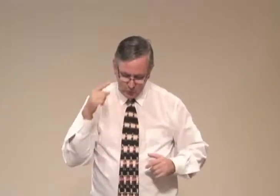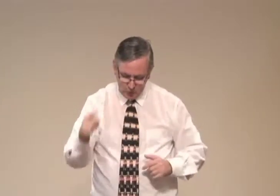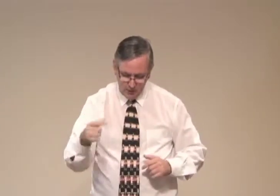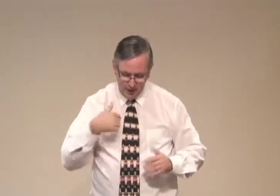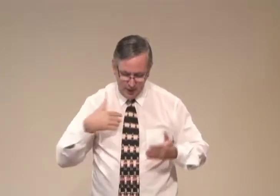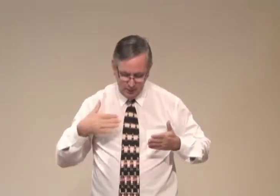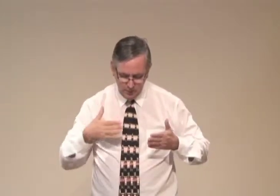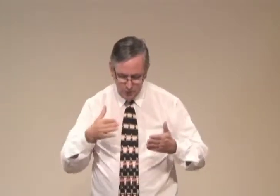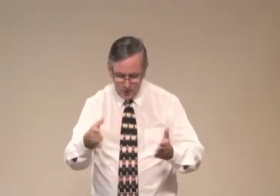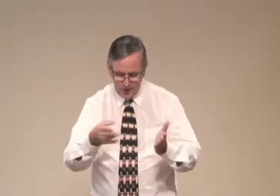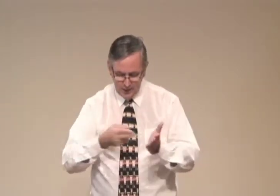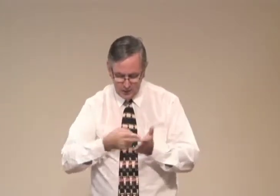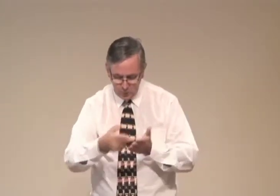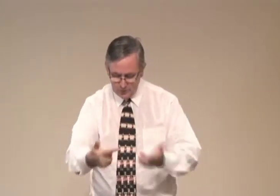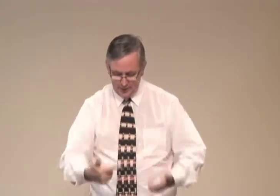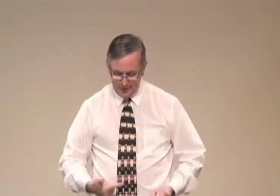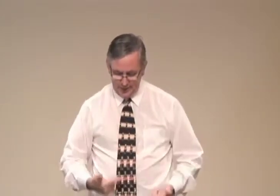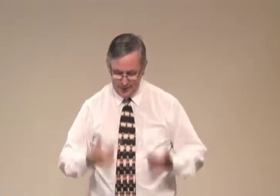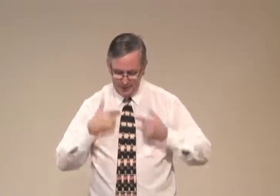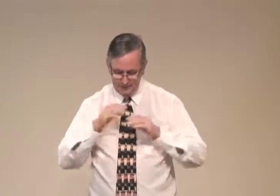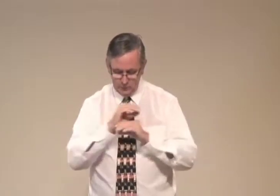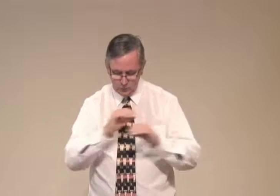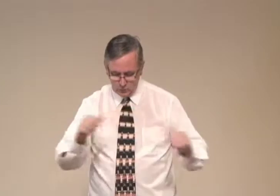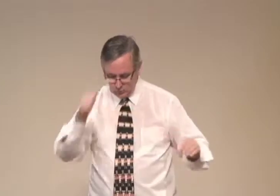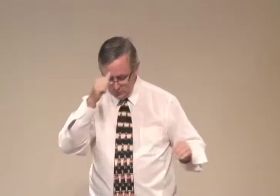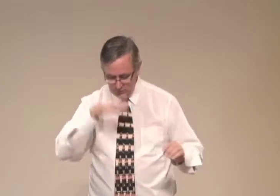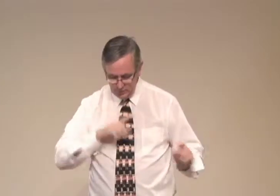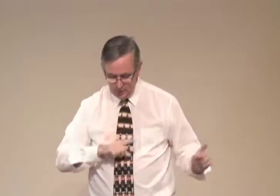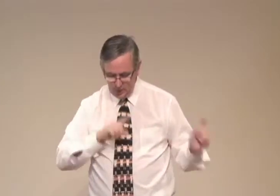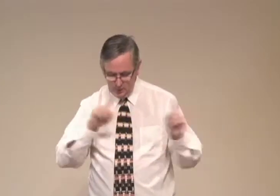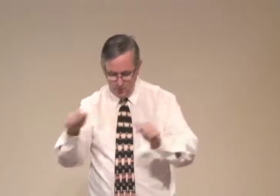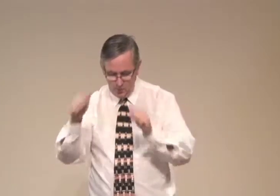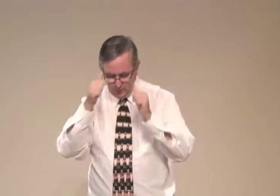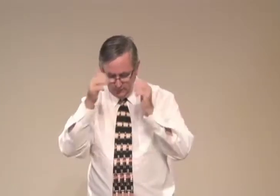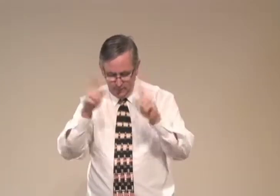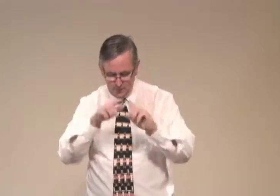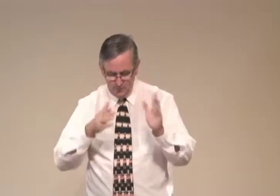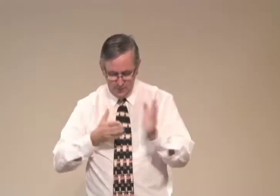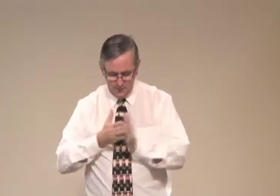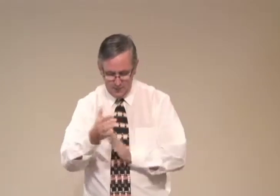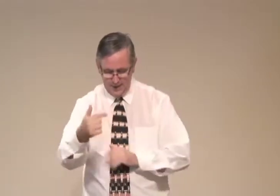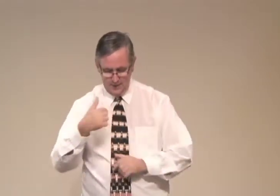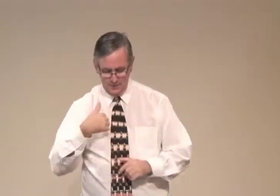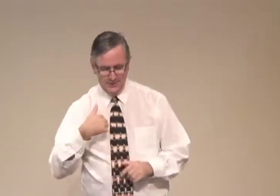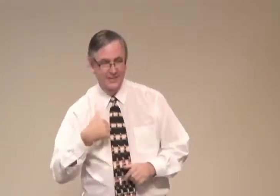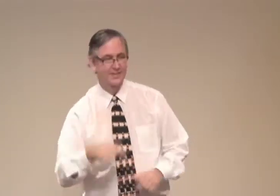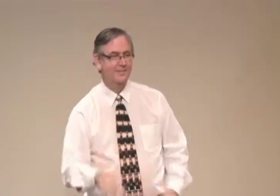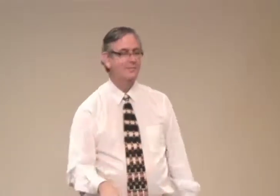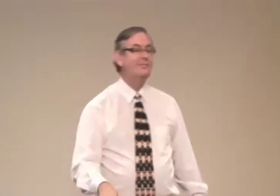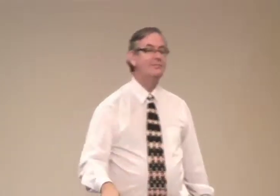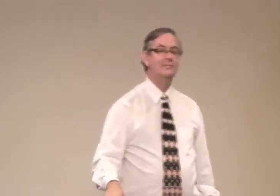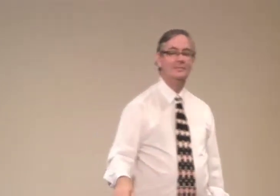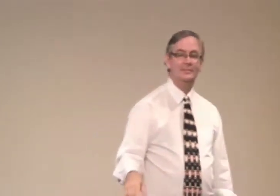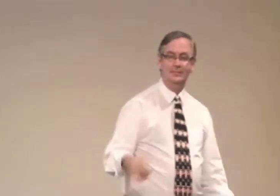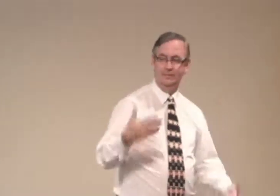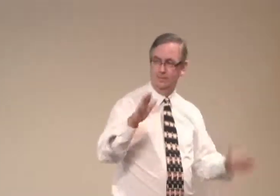Verse 6, and Jesus said unto him, I am the way, the truth, and the life. No man come and done to the Father, but by me.